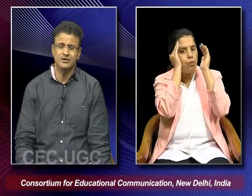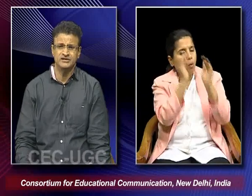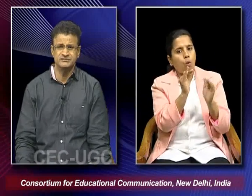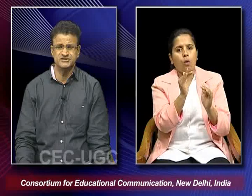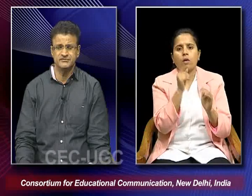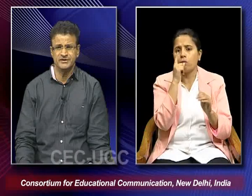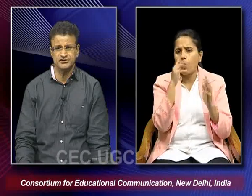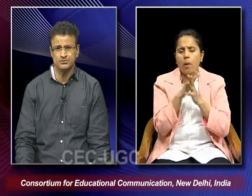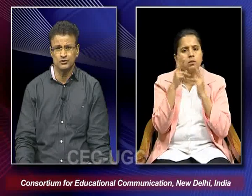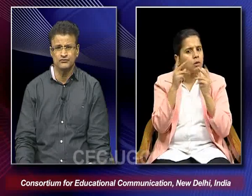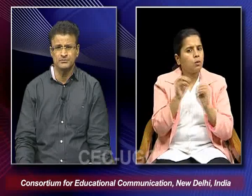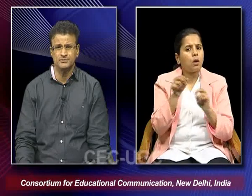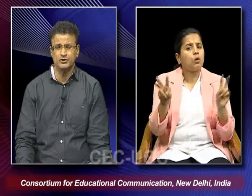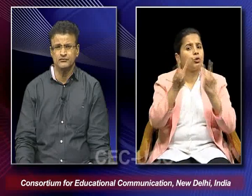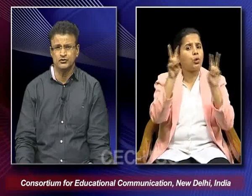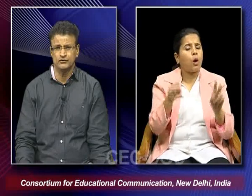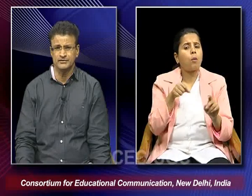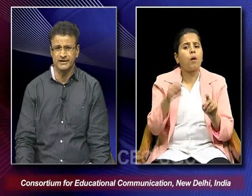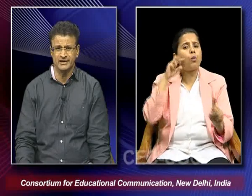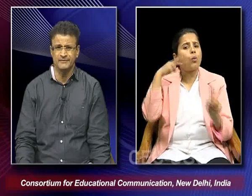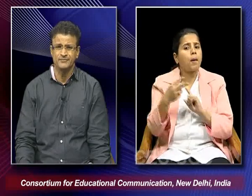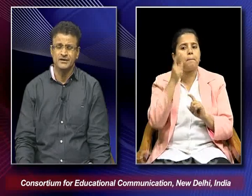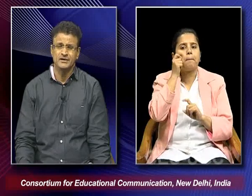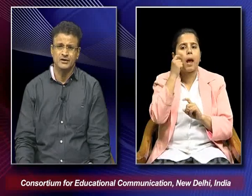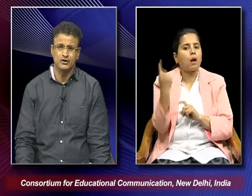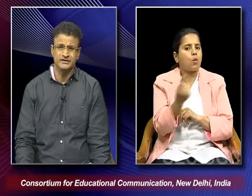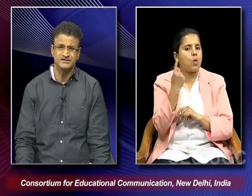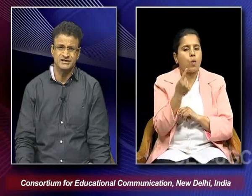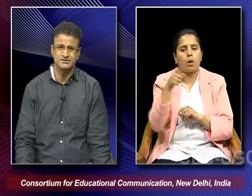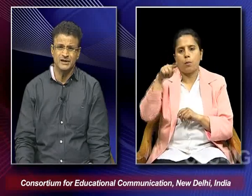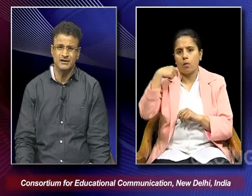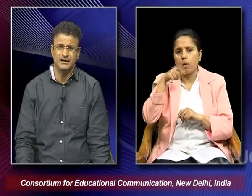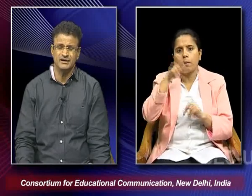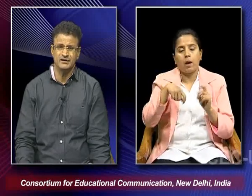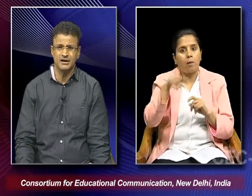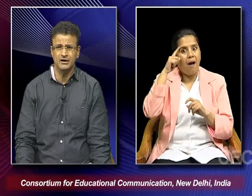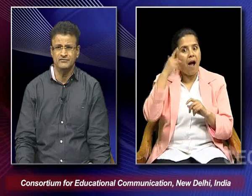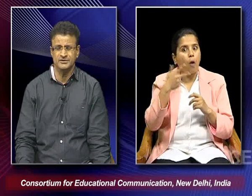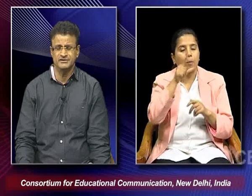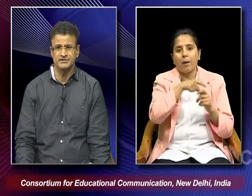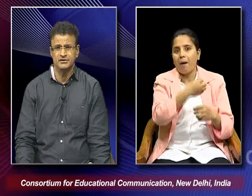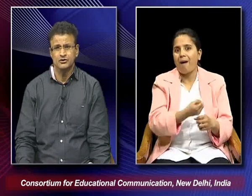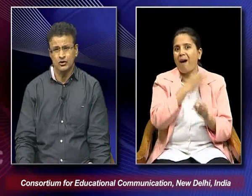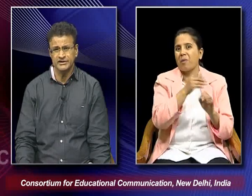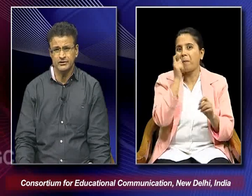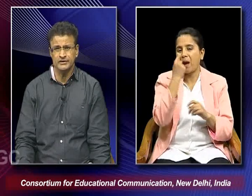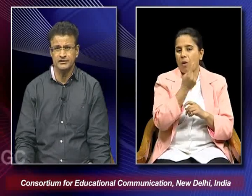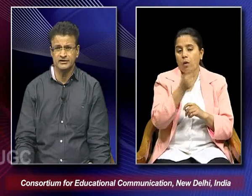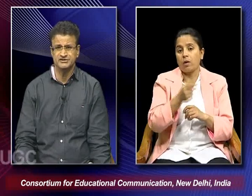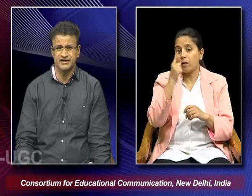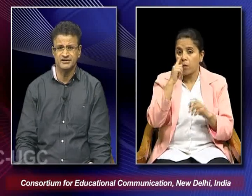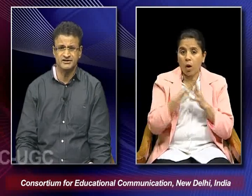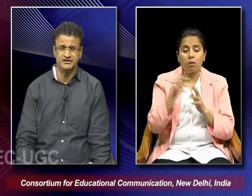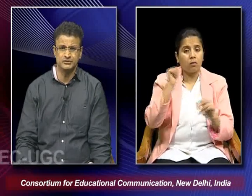how themes they have been explored from the point of view of the male audience as well, and how women or the heroine